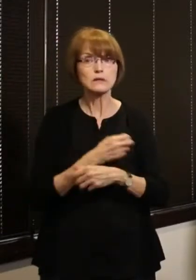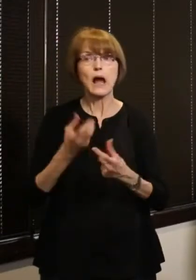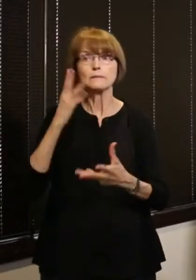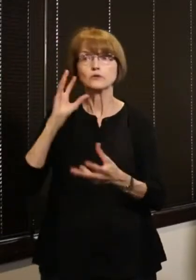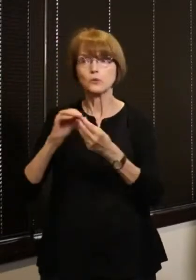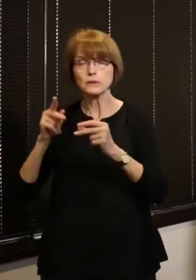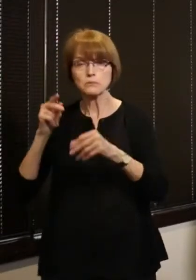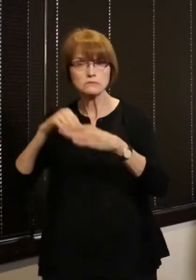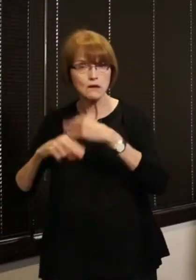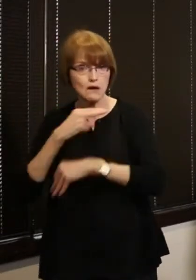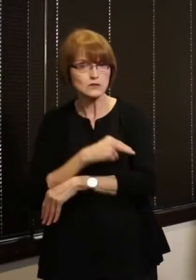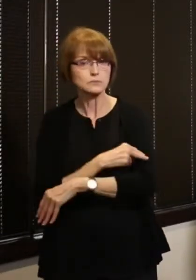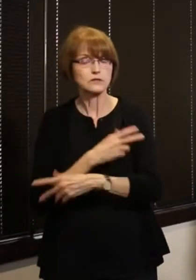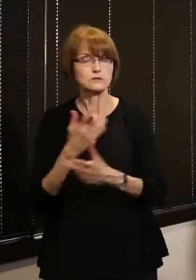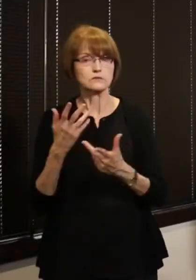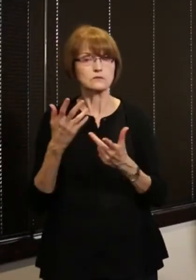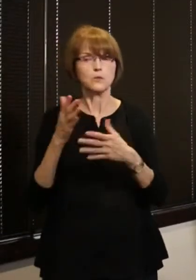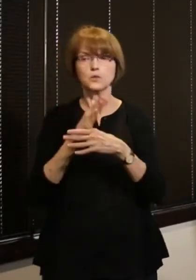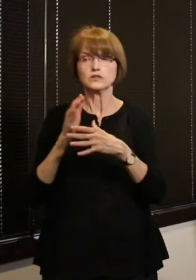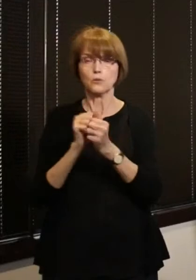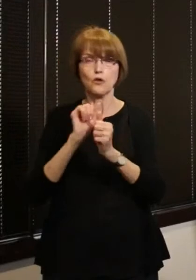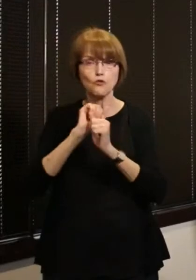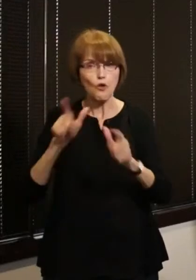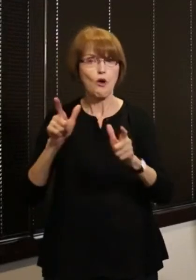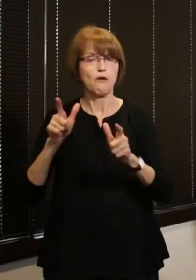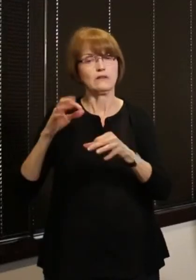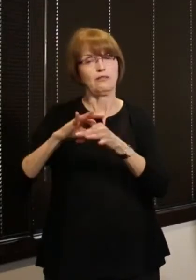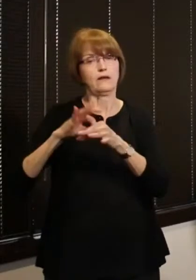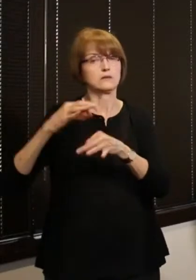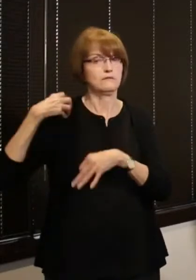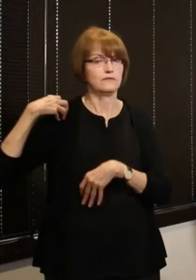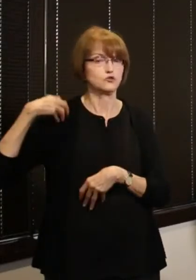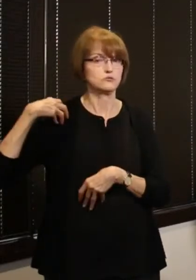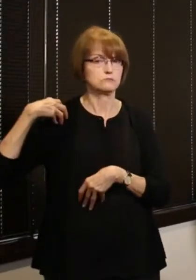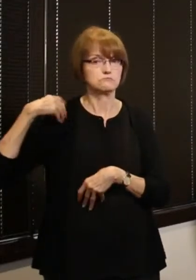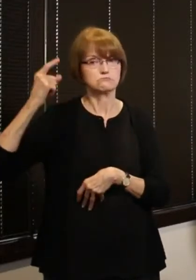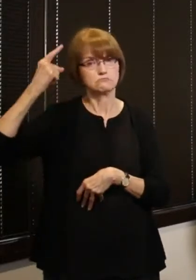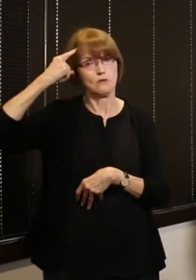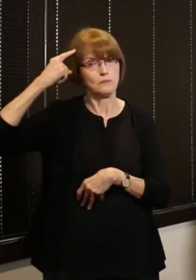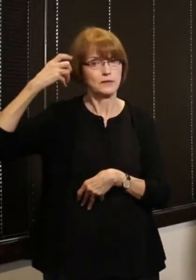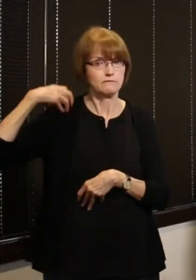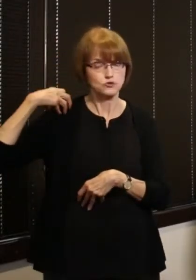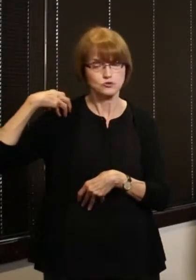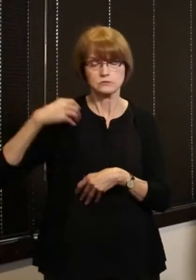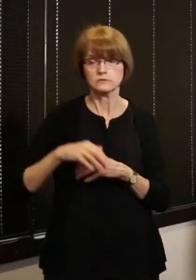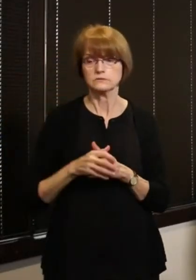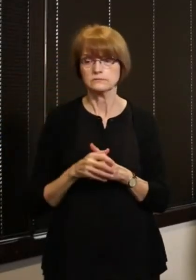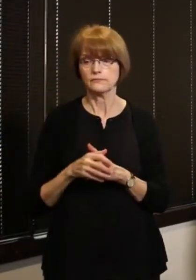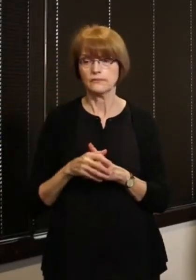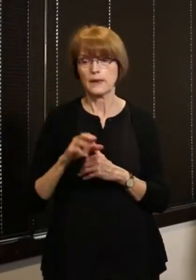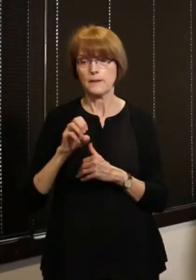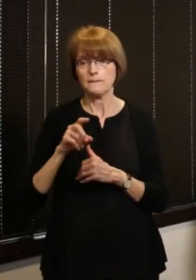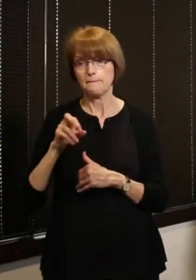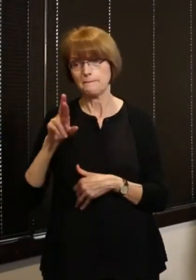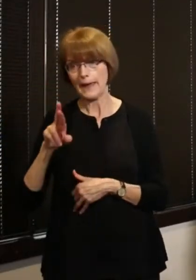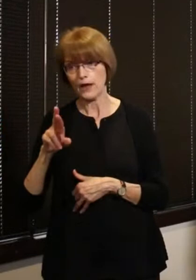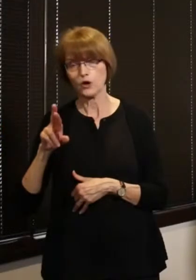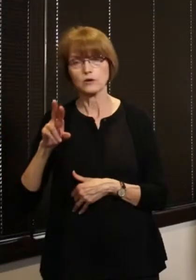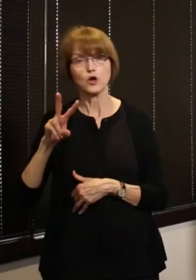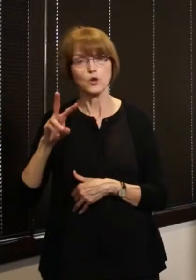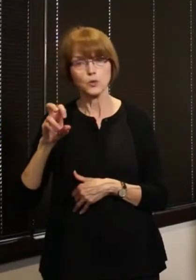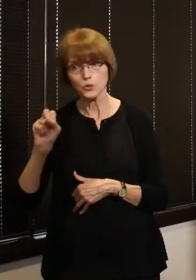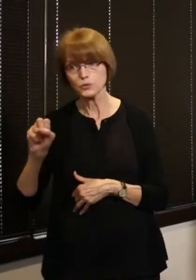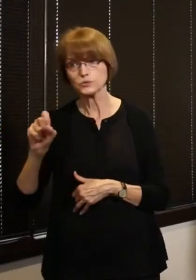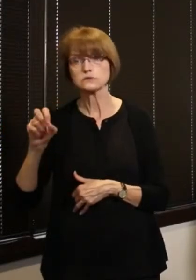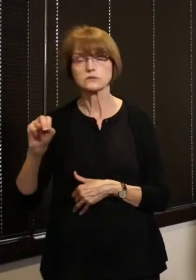share with all of the elected officials. So the mayor and Dr. Eccles have